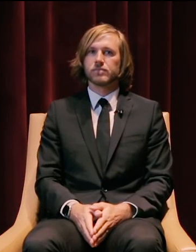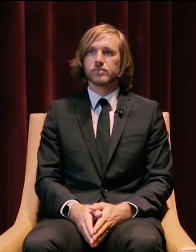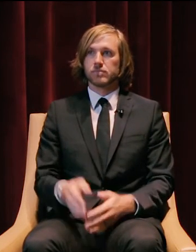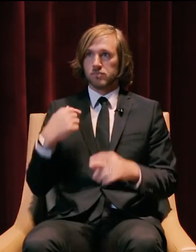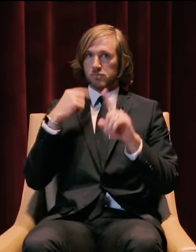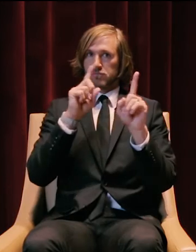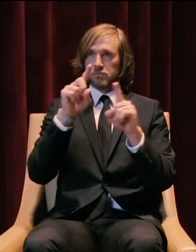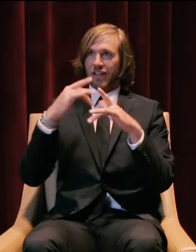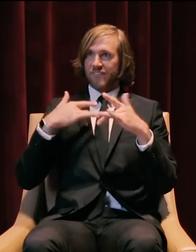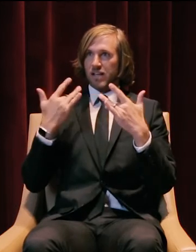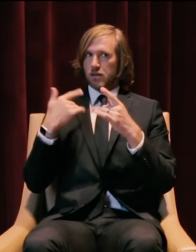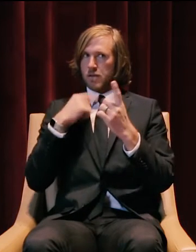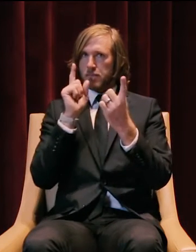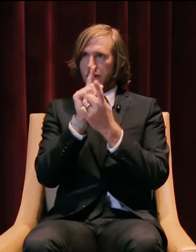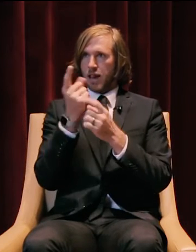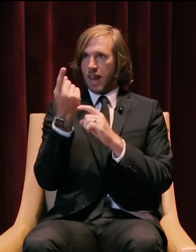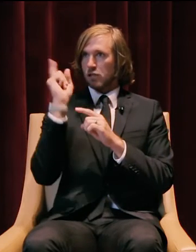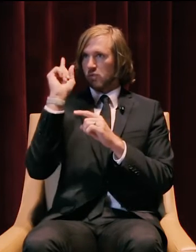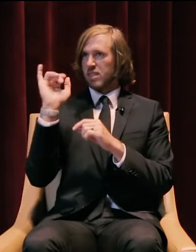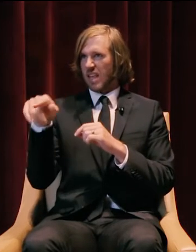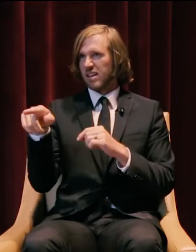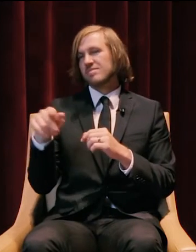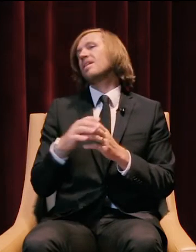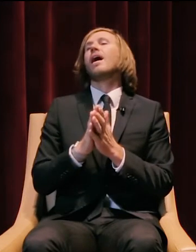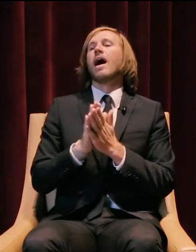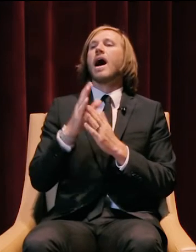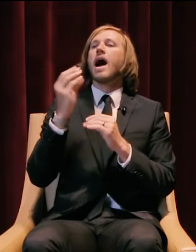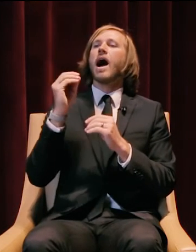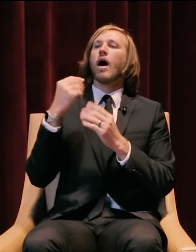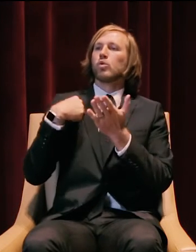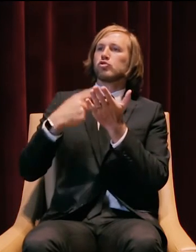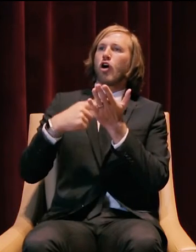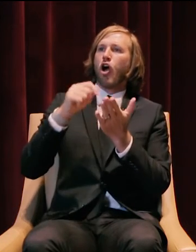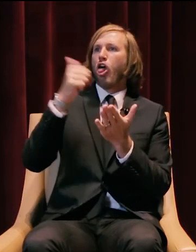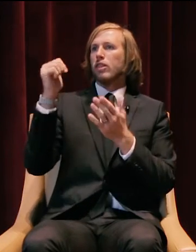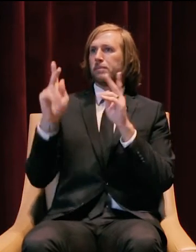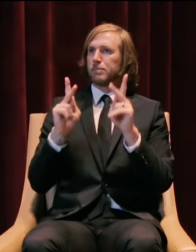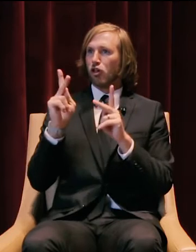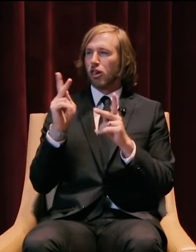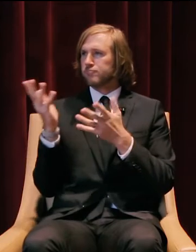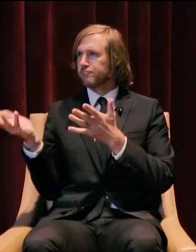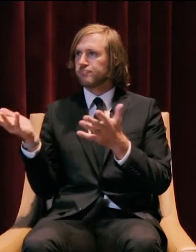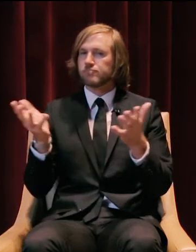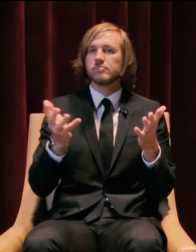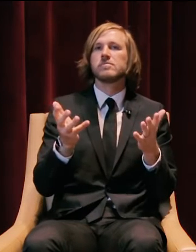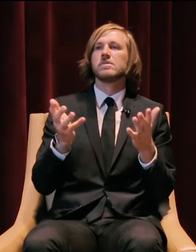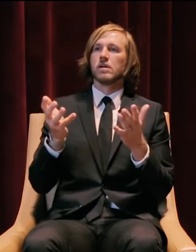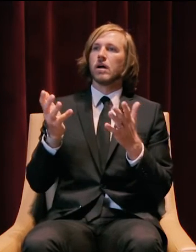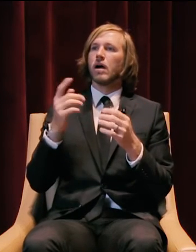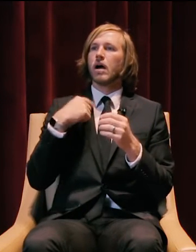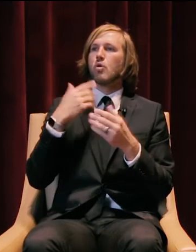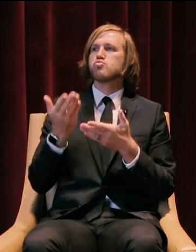attending these events where we met each other last week and just talking to other people and